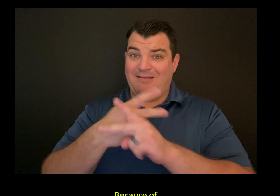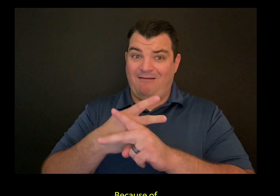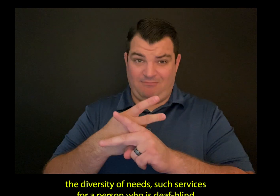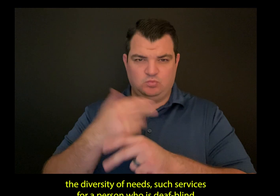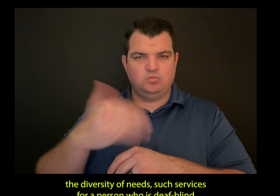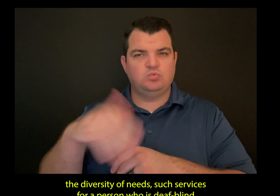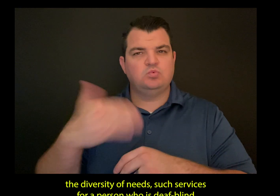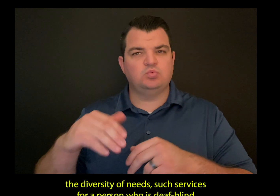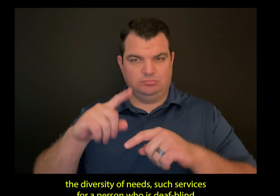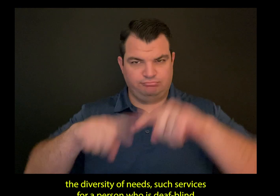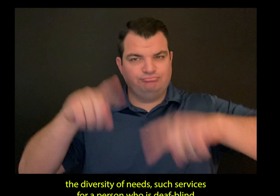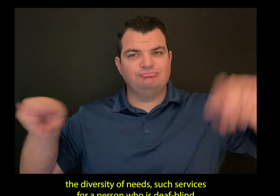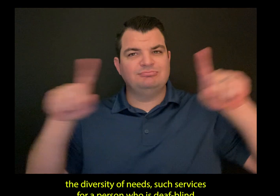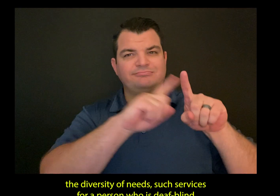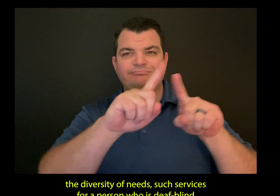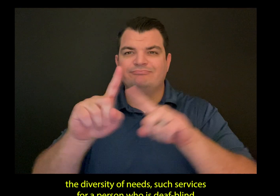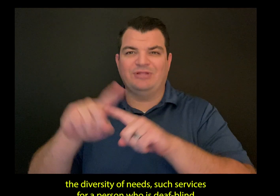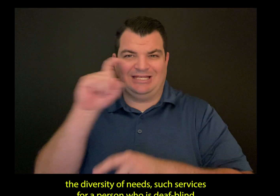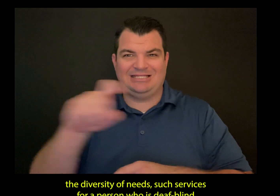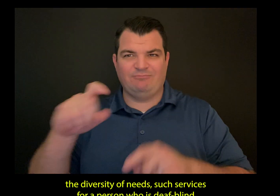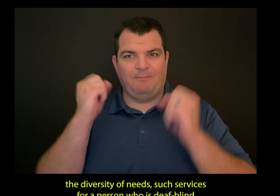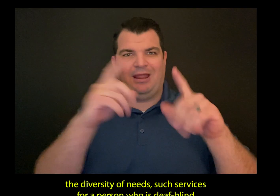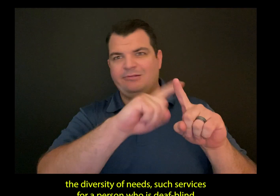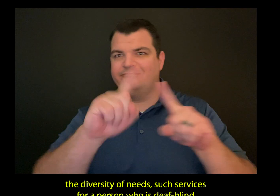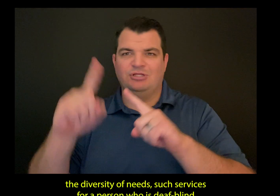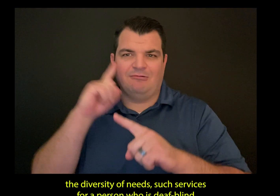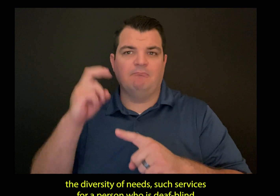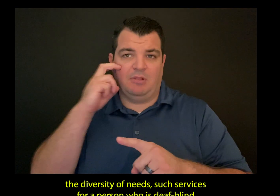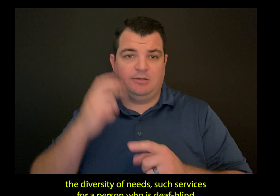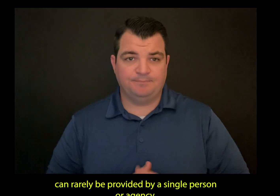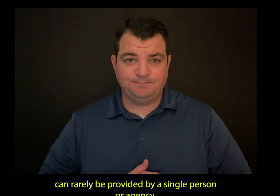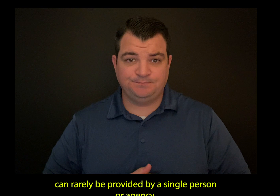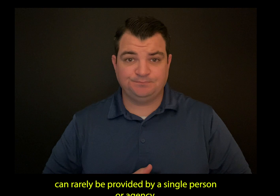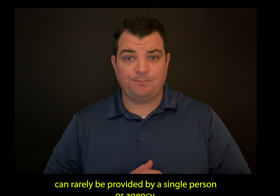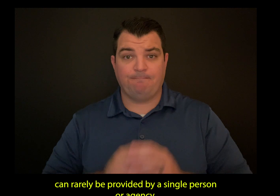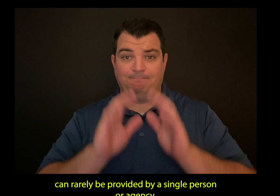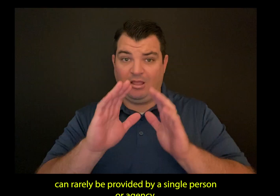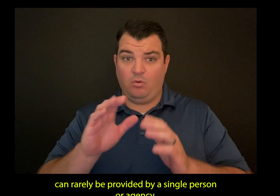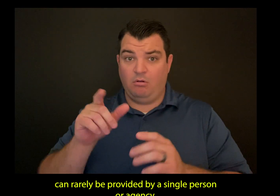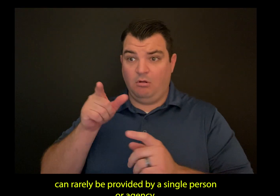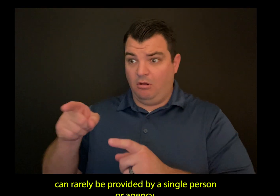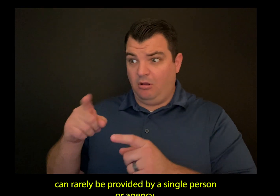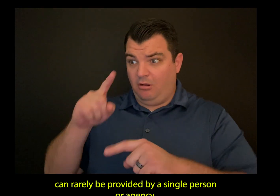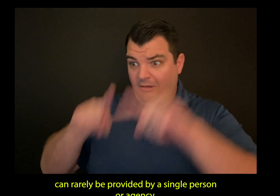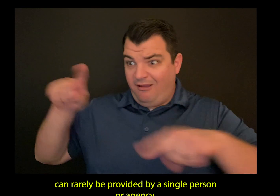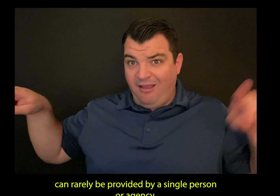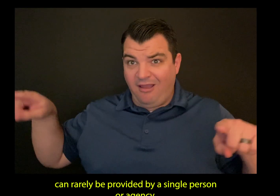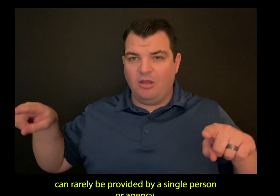Because of the diversity of needs, such services for a person who is deafblind can rarely be provided by a single person or